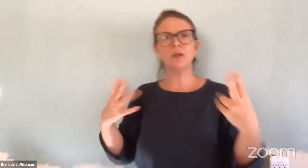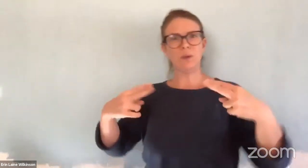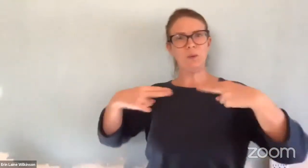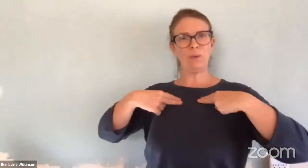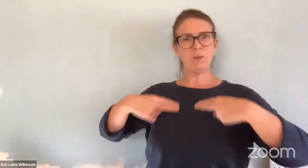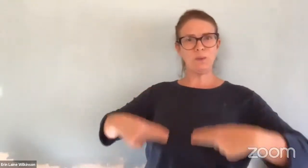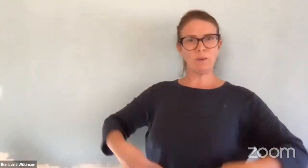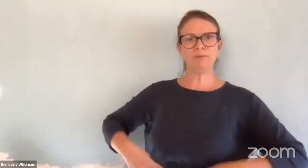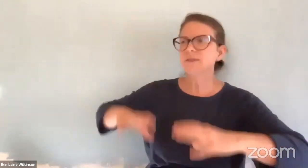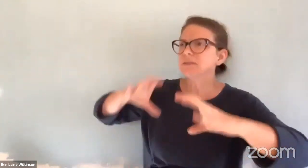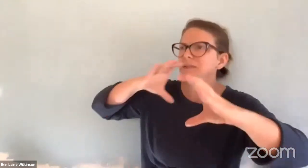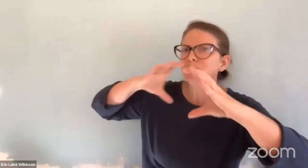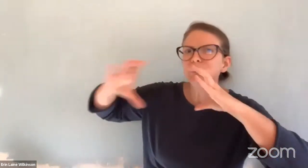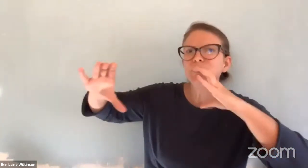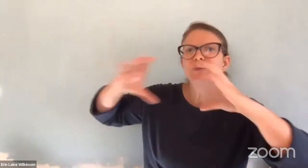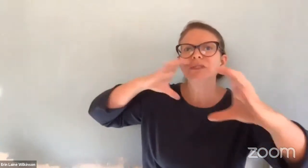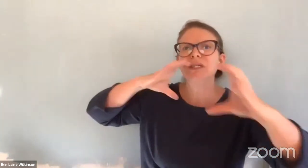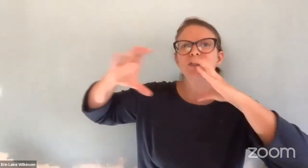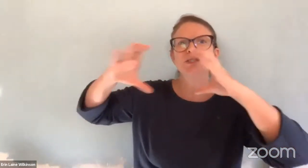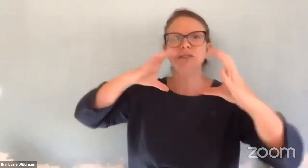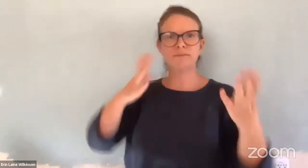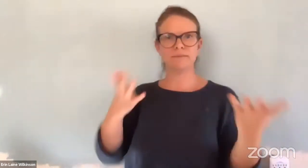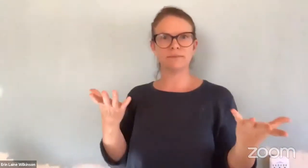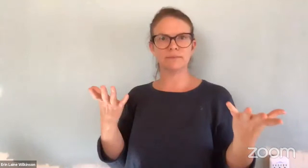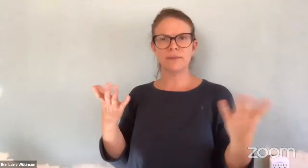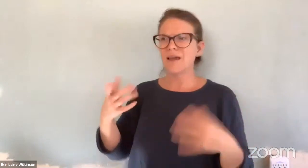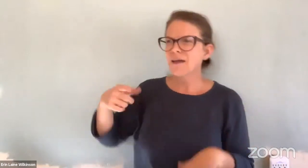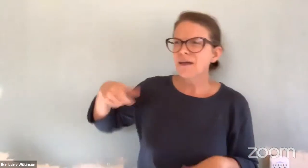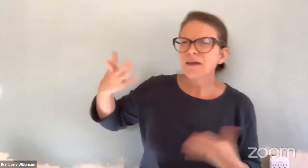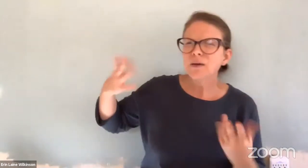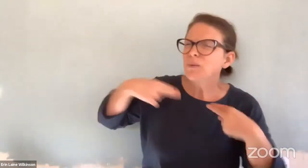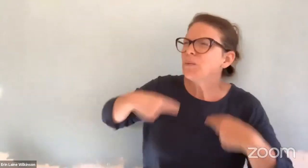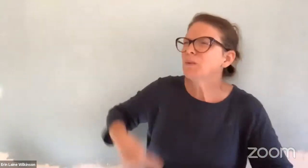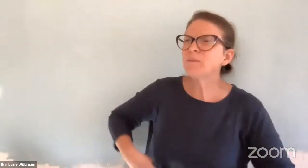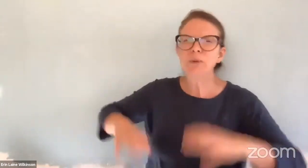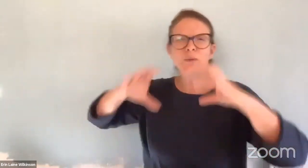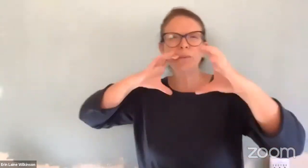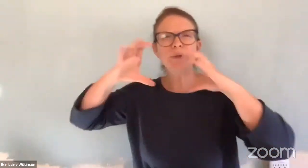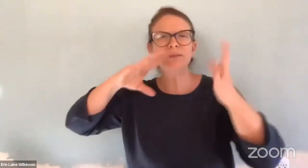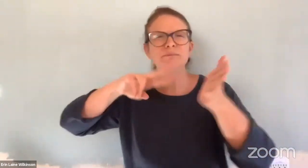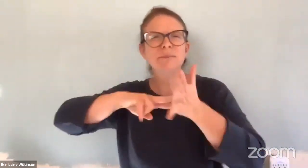is that deaf people have made an important contribution to human communication.